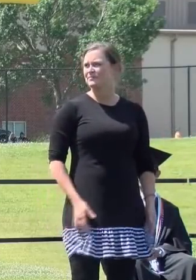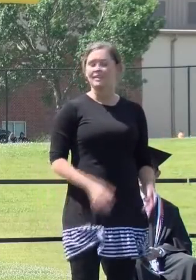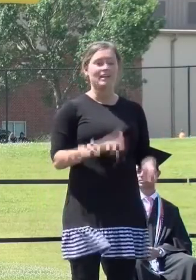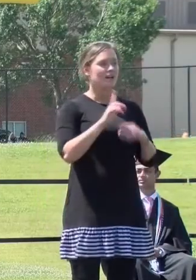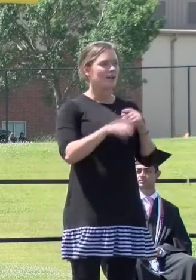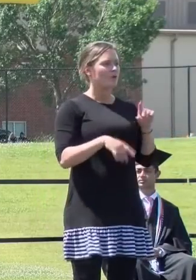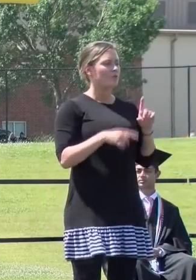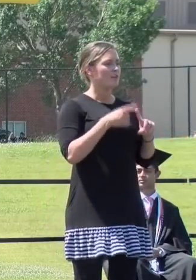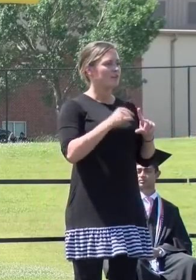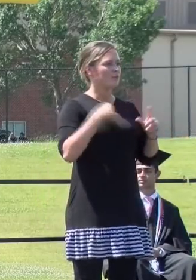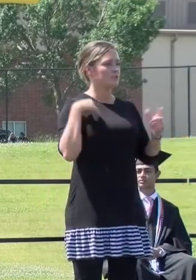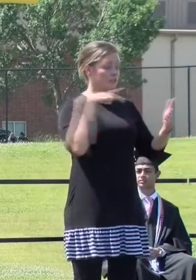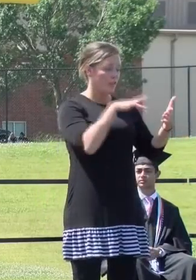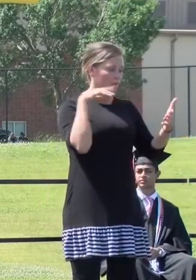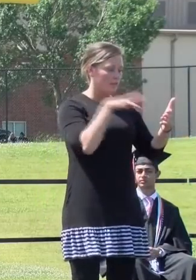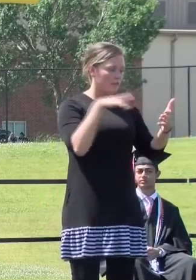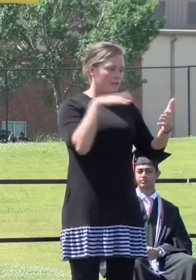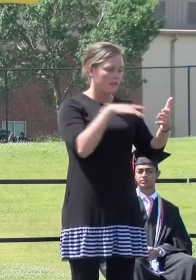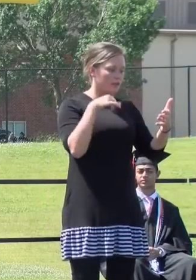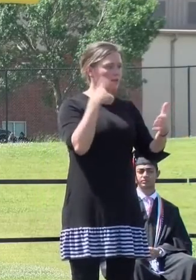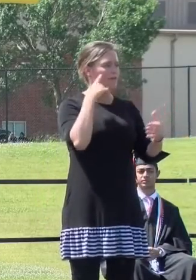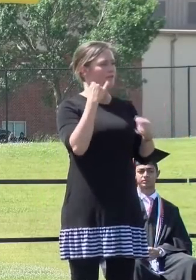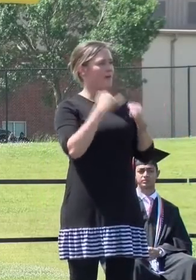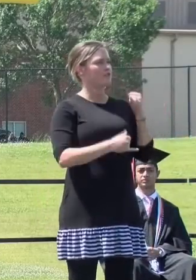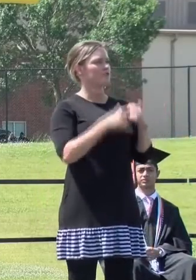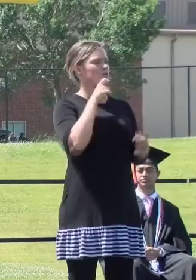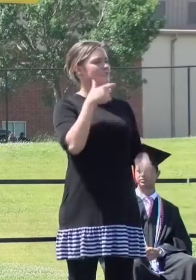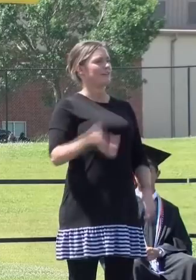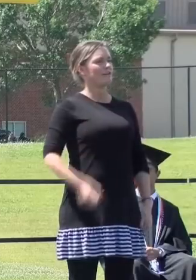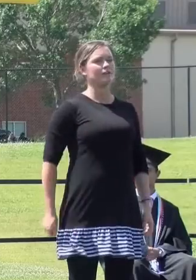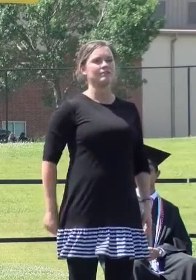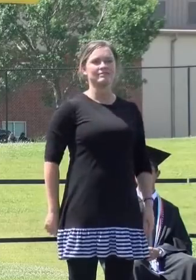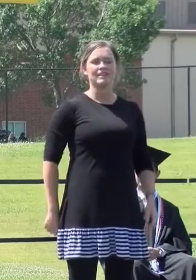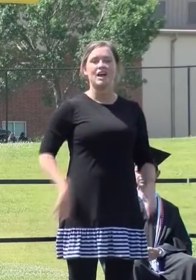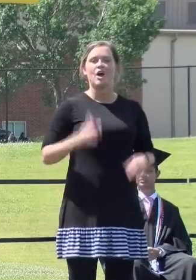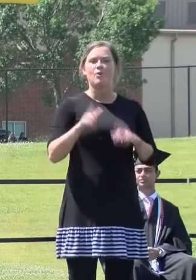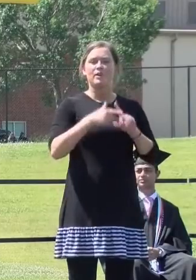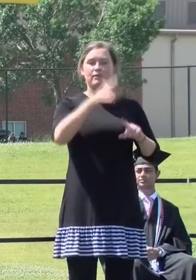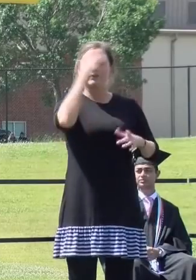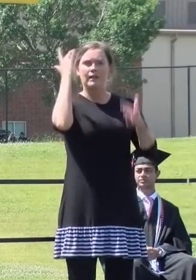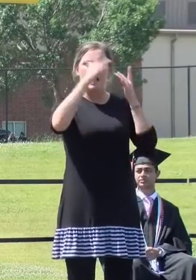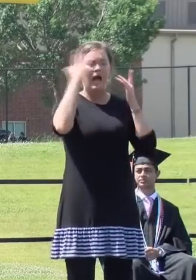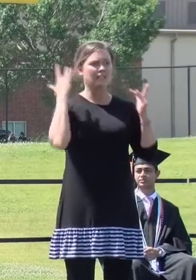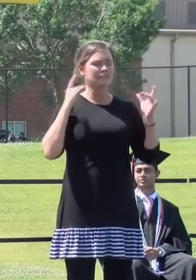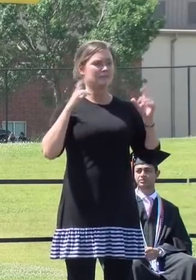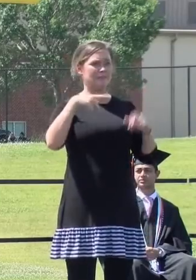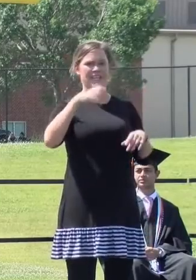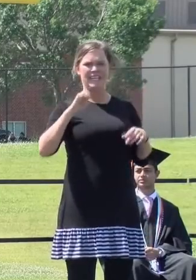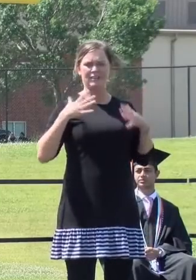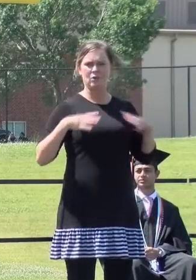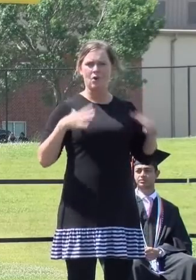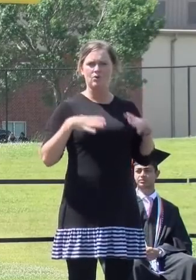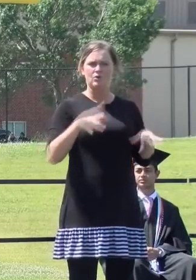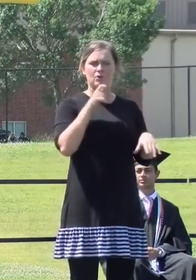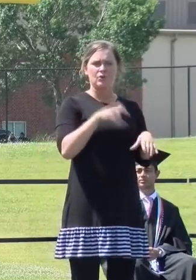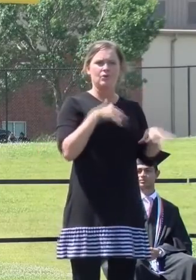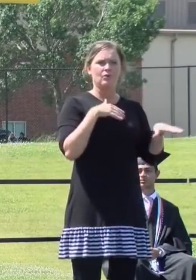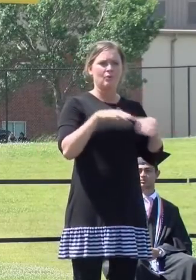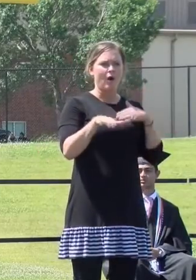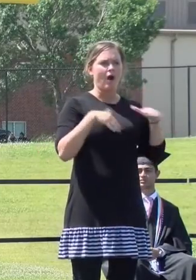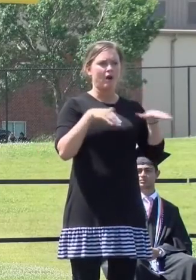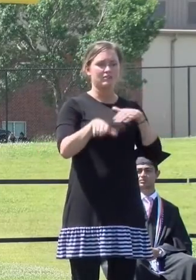When you were cramming for finals, who was there? When you forgot your gym clothes, who walked the mile with